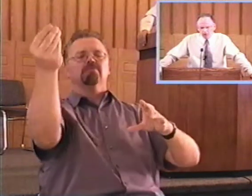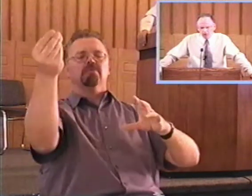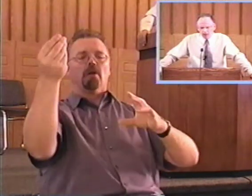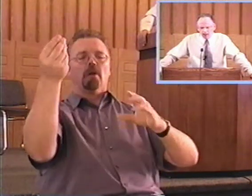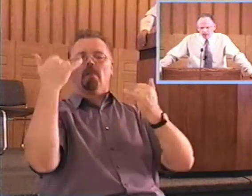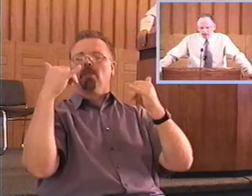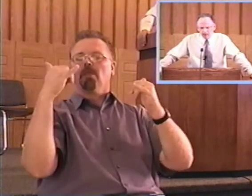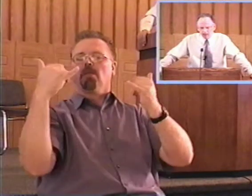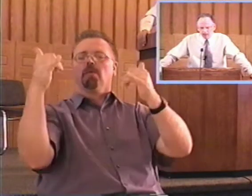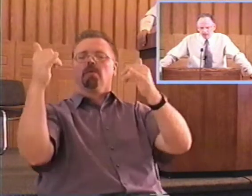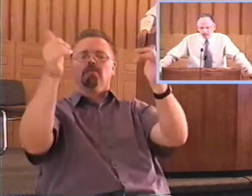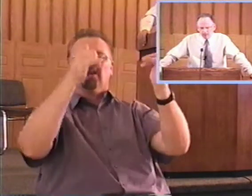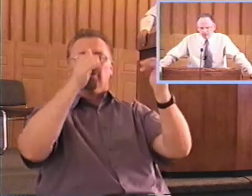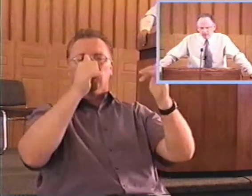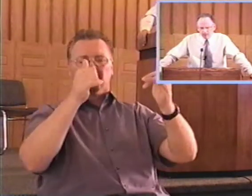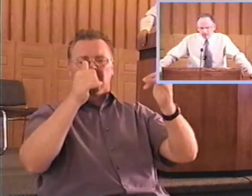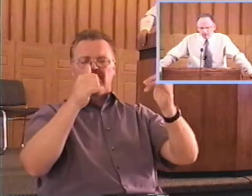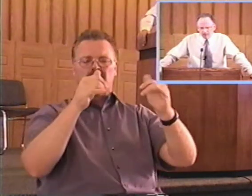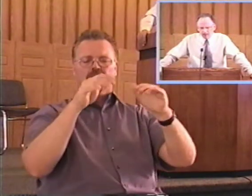in our own lives.